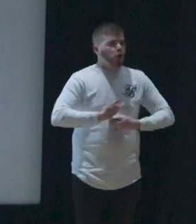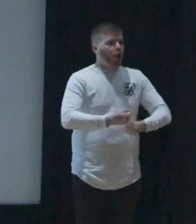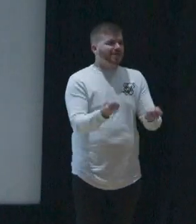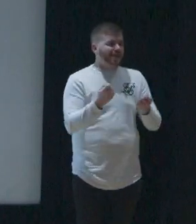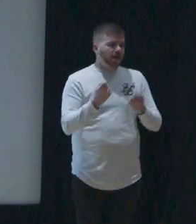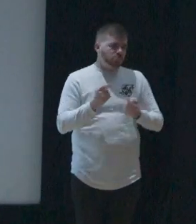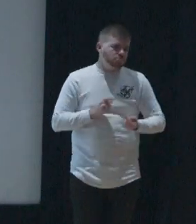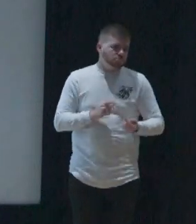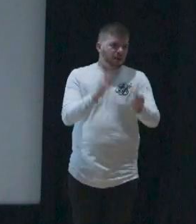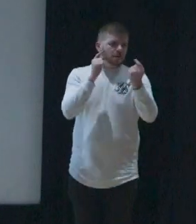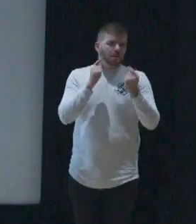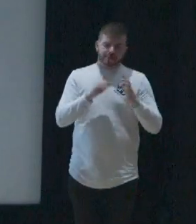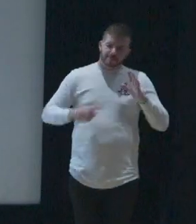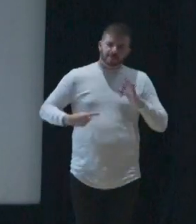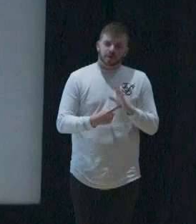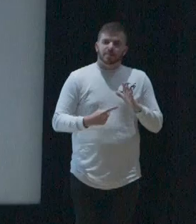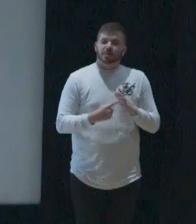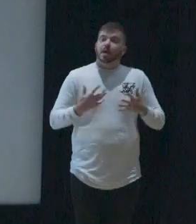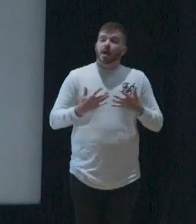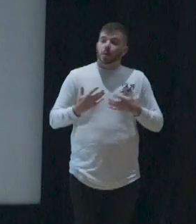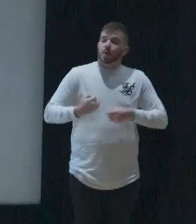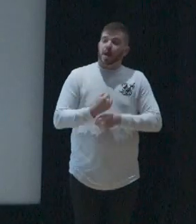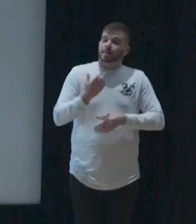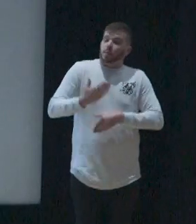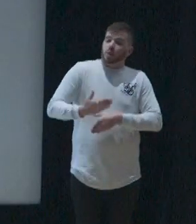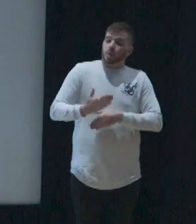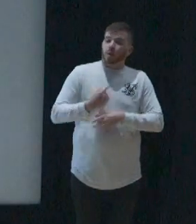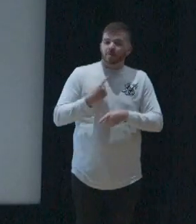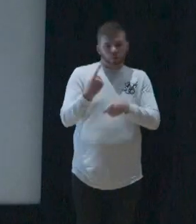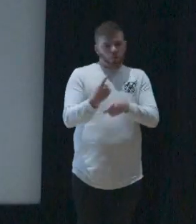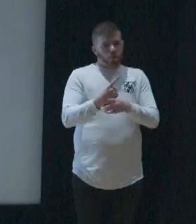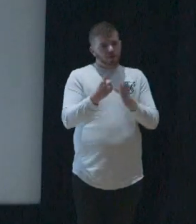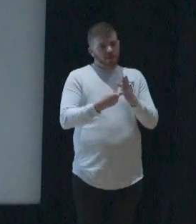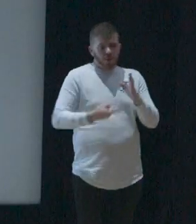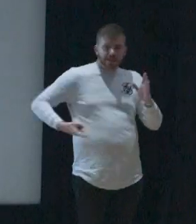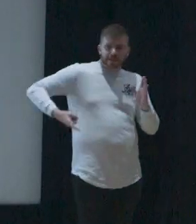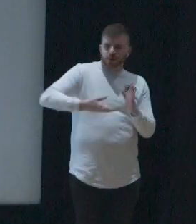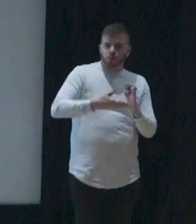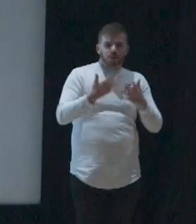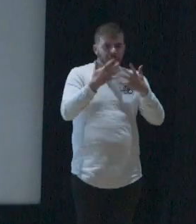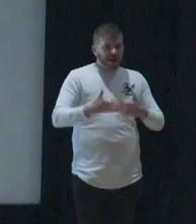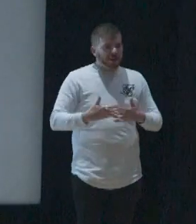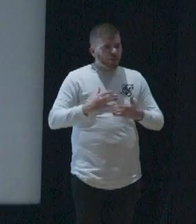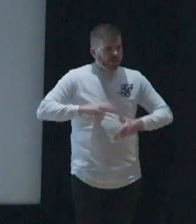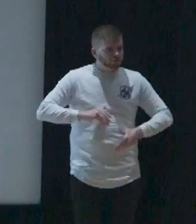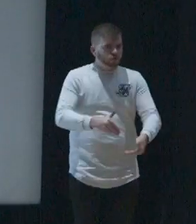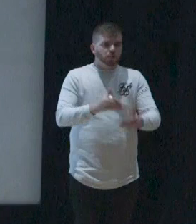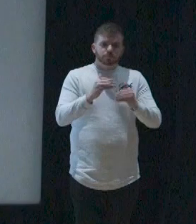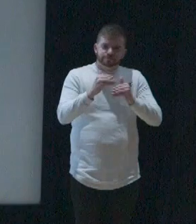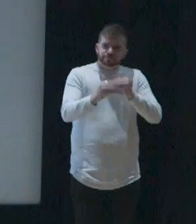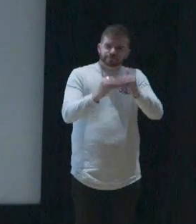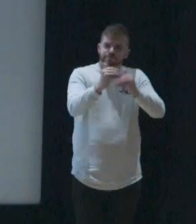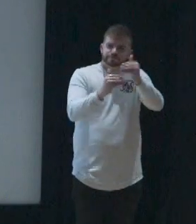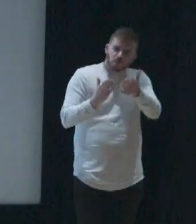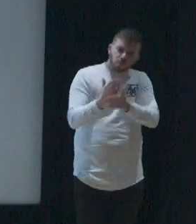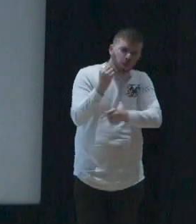This is the fundamental to how the game works. What I'm talking about here is the little additional mechanics that we introduce gradually through the game to keep it